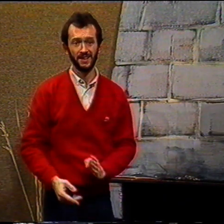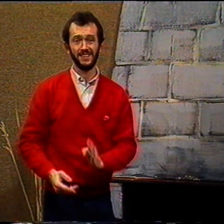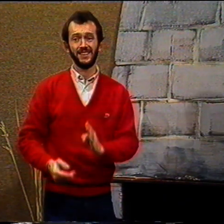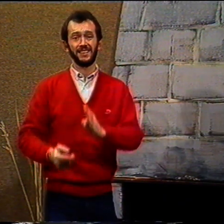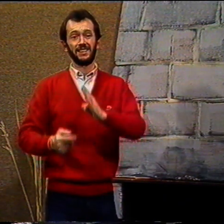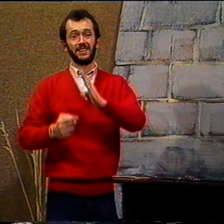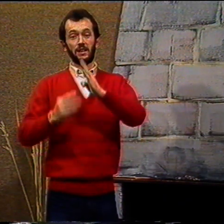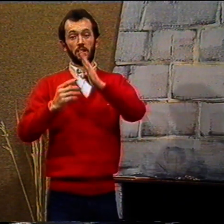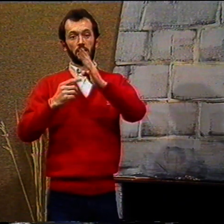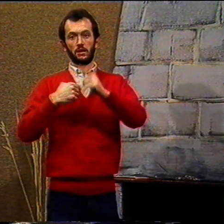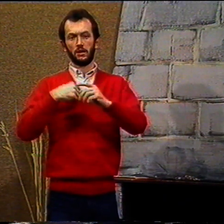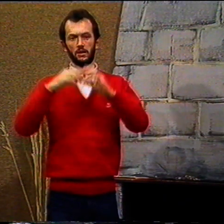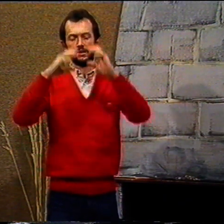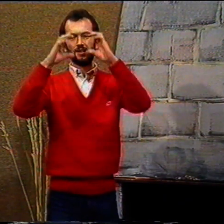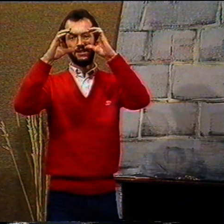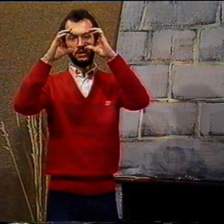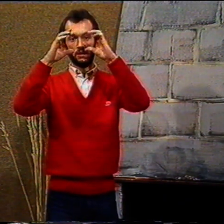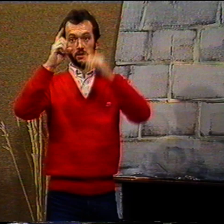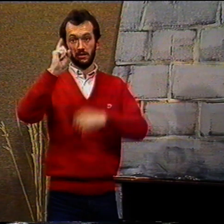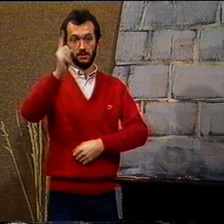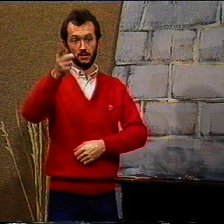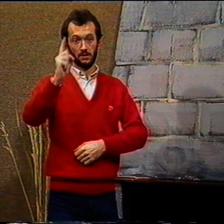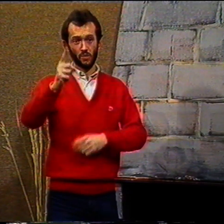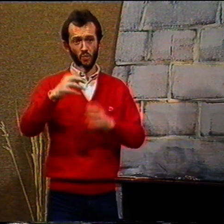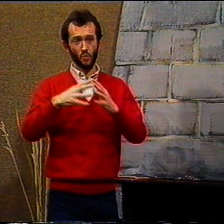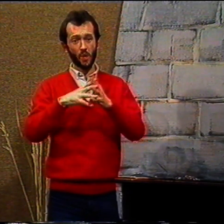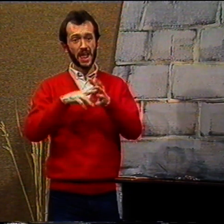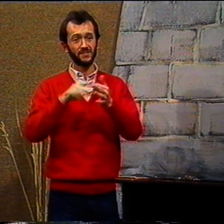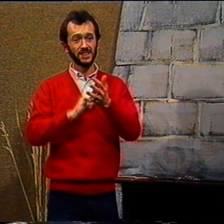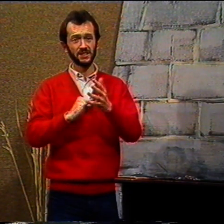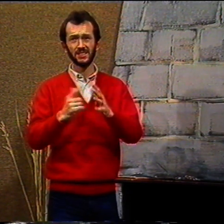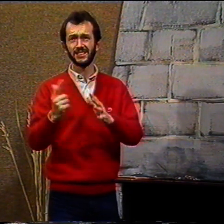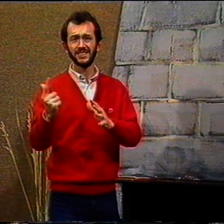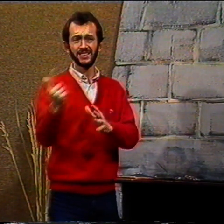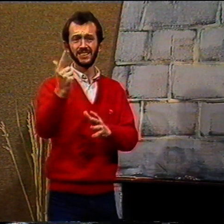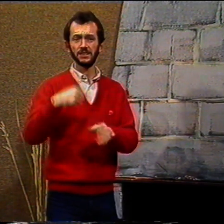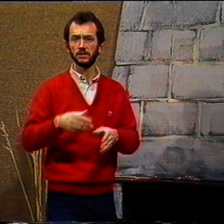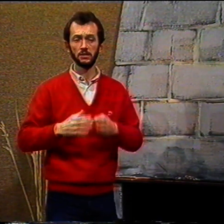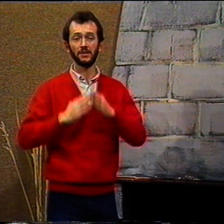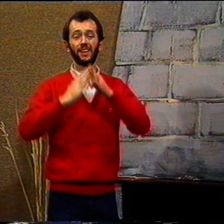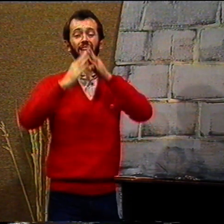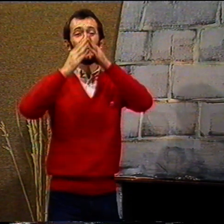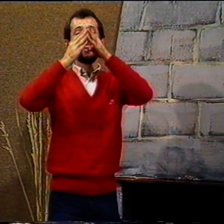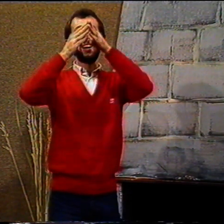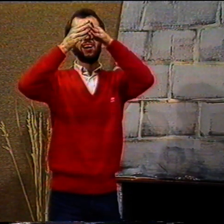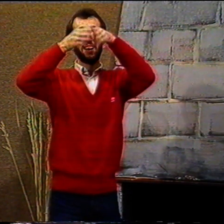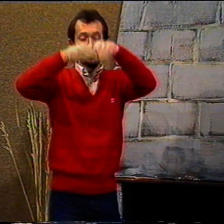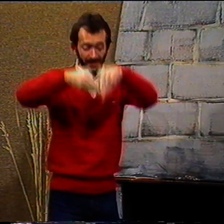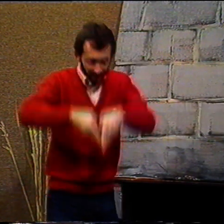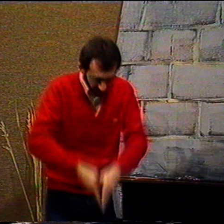more and more, and then out again. And I looked through binoculars, and the waves were getting higher and higher, and we